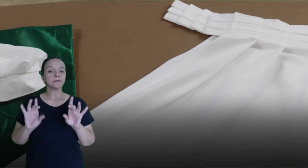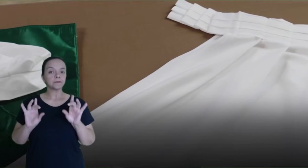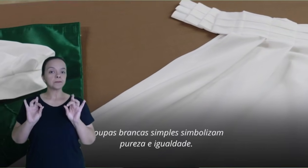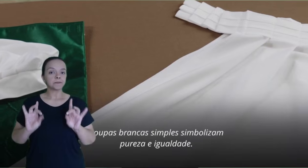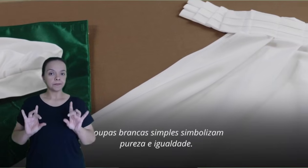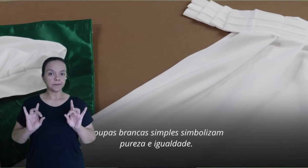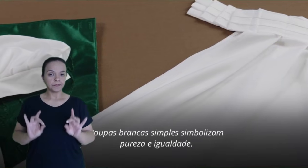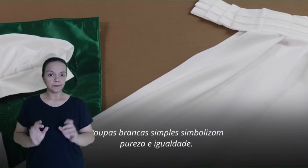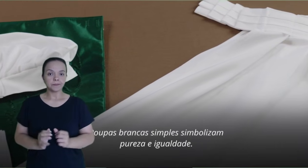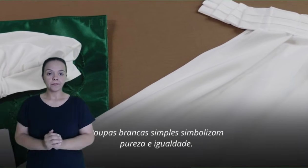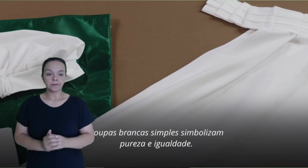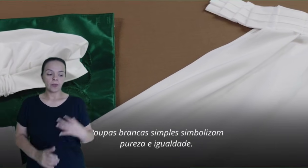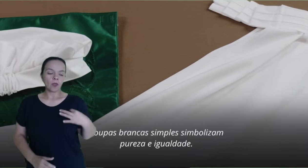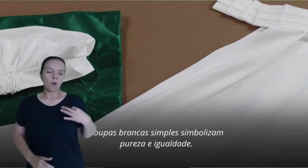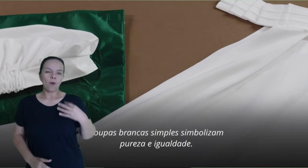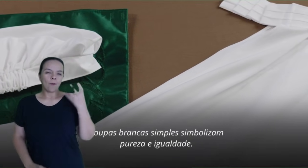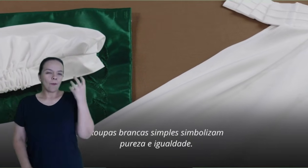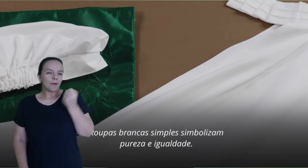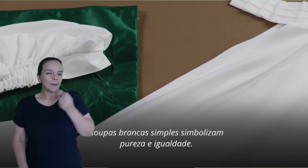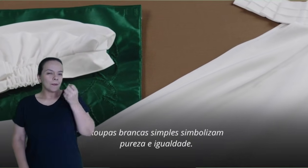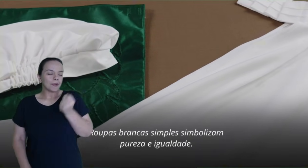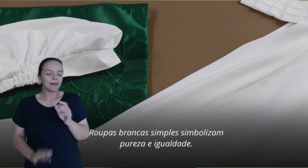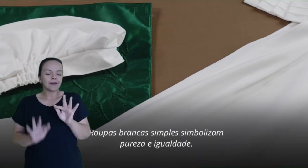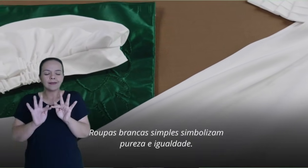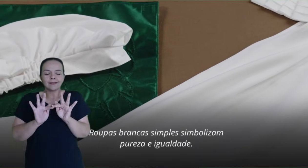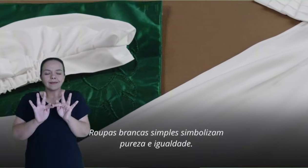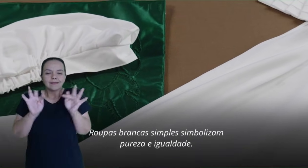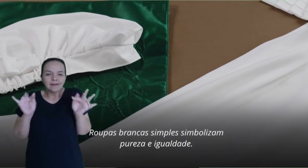Simple white clothing symbolizes purity and equality.